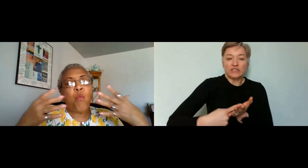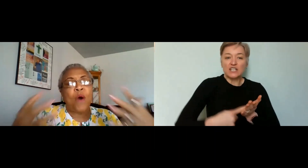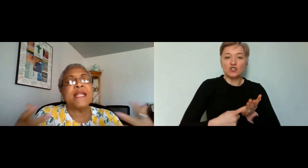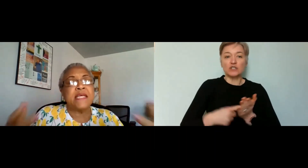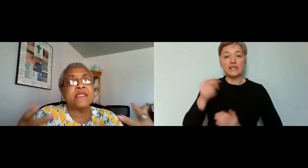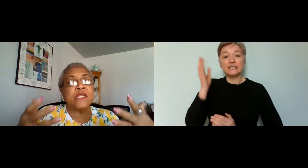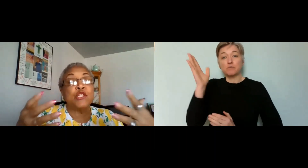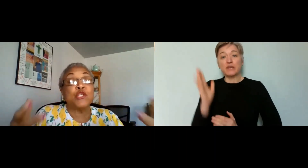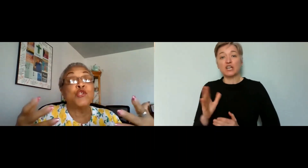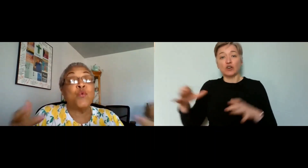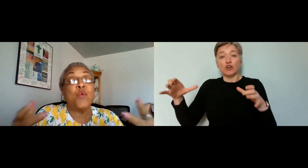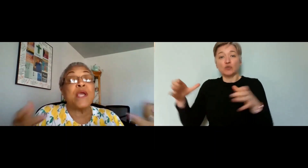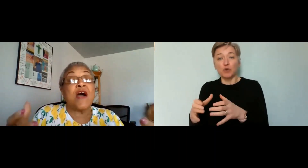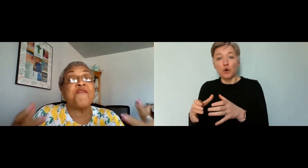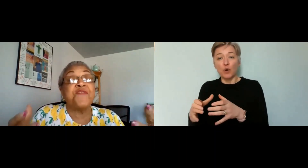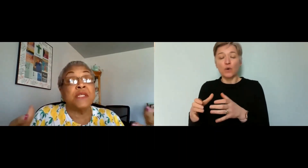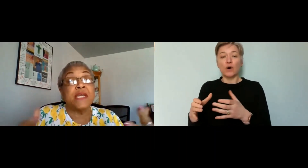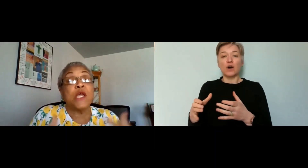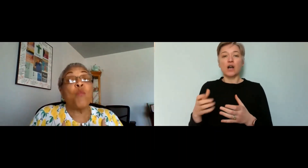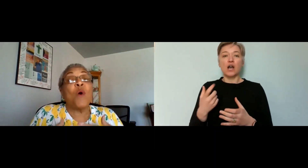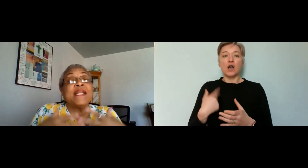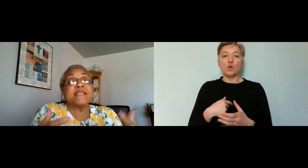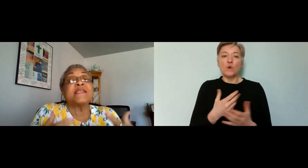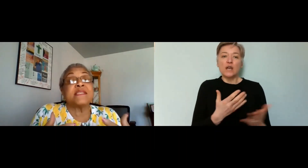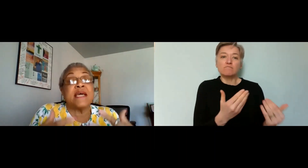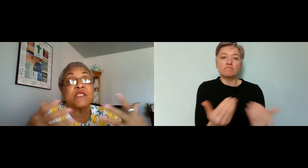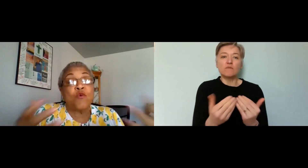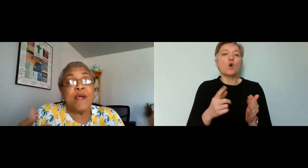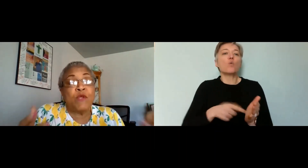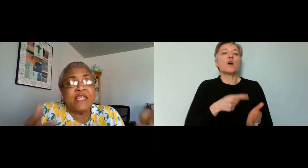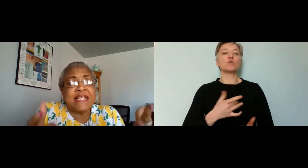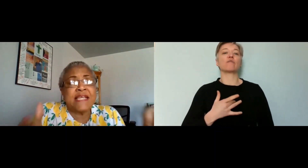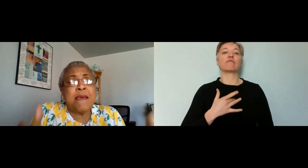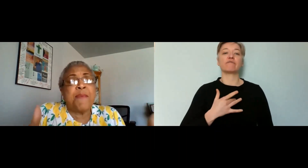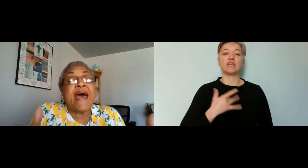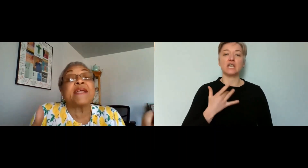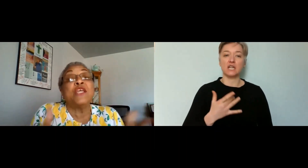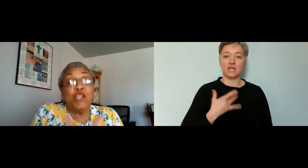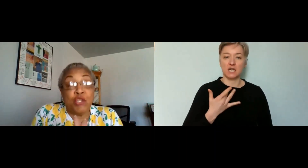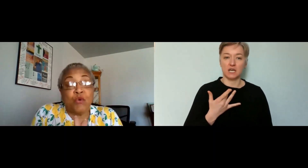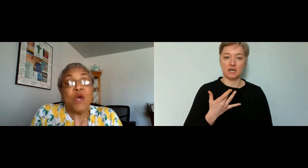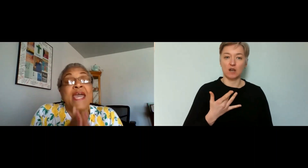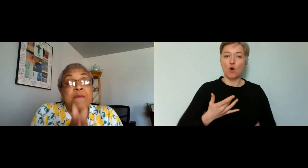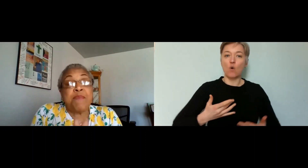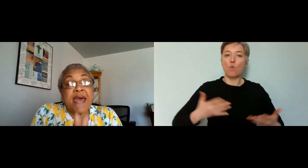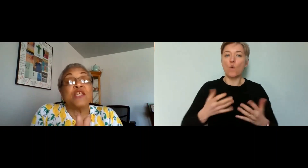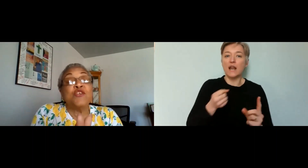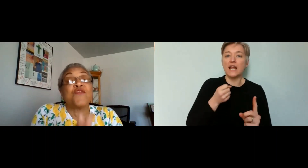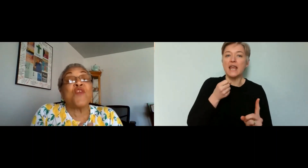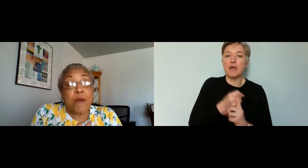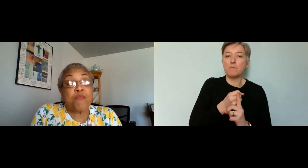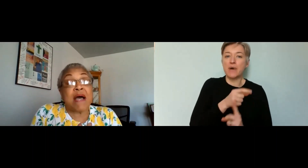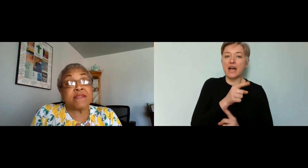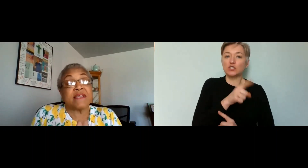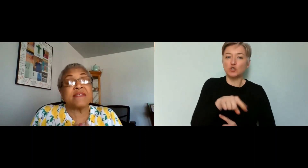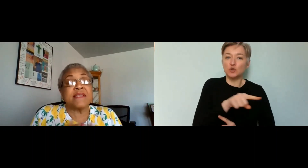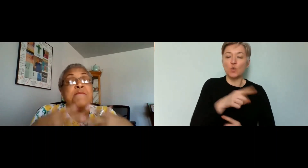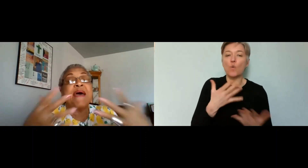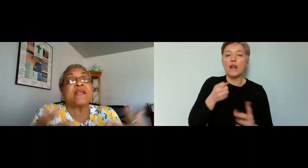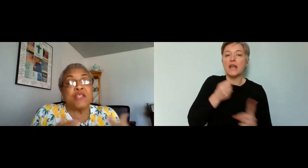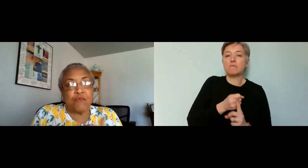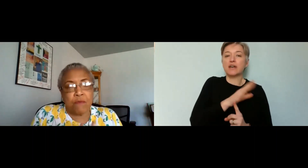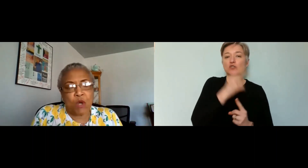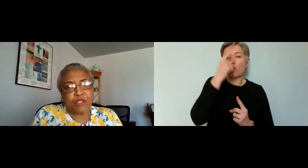say, what is it that you are feeling? What is it that's impacting you, impacting your thought